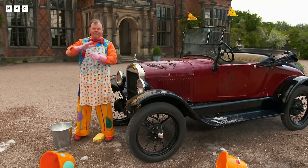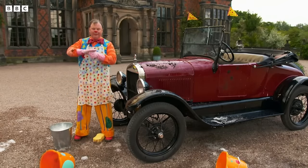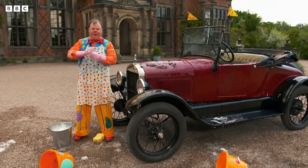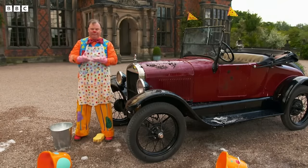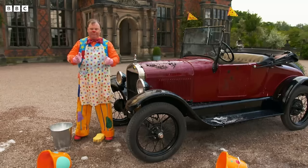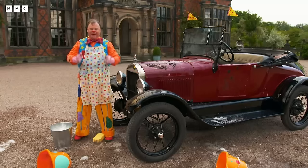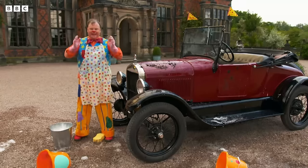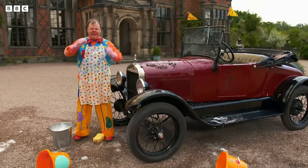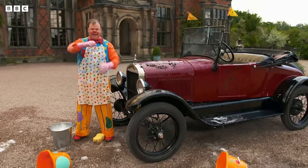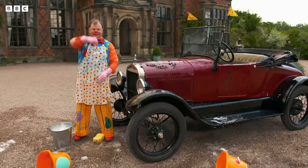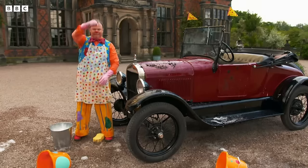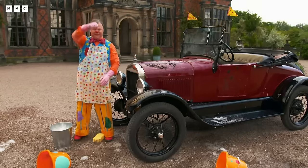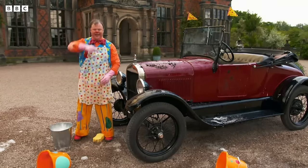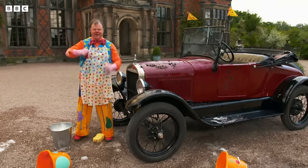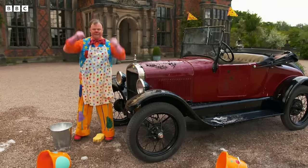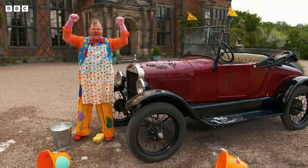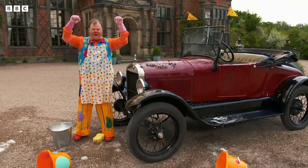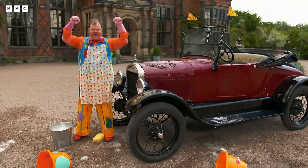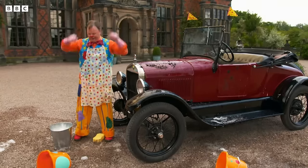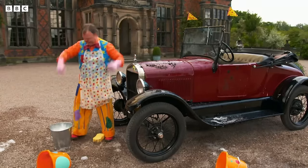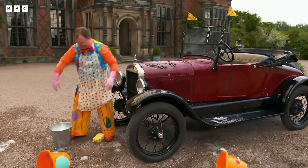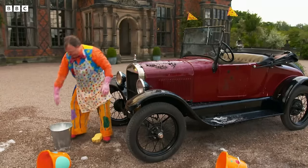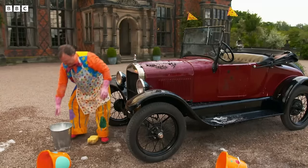One more bucket left. Woohoo!